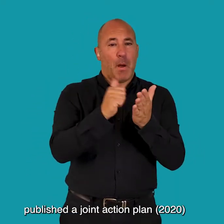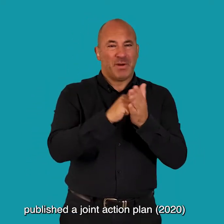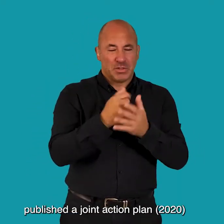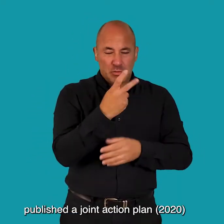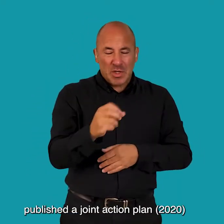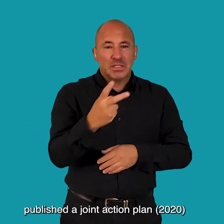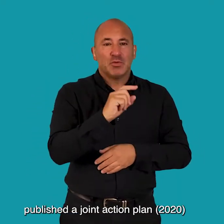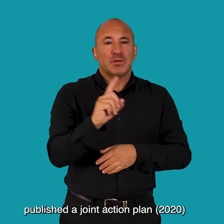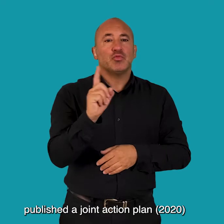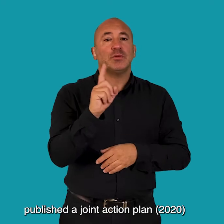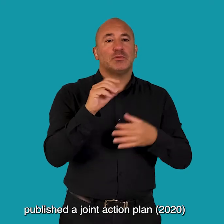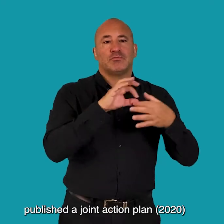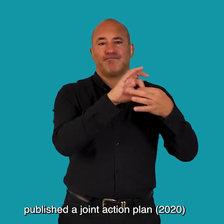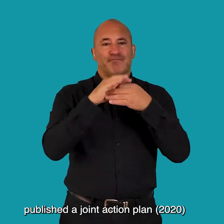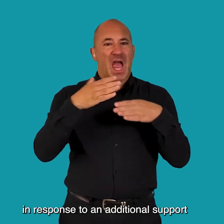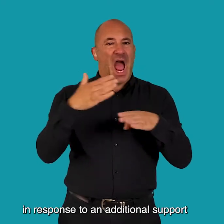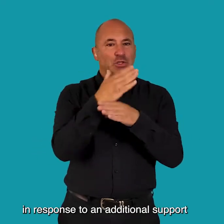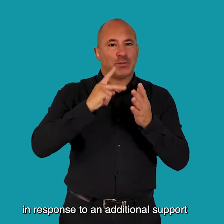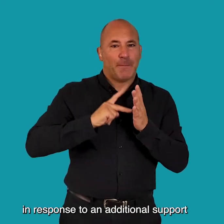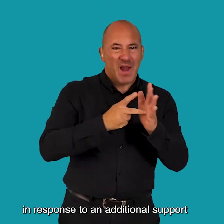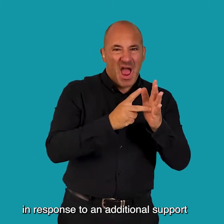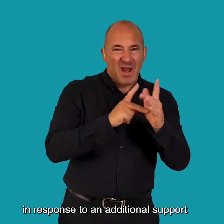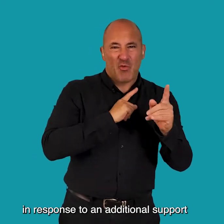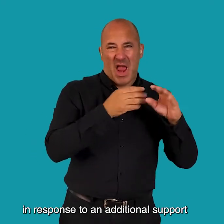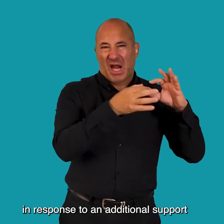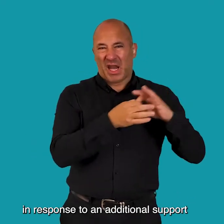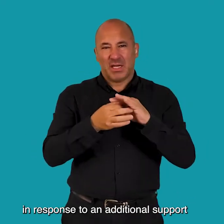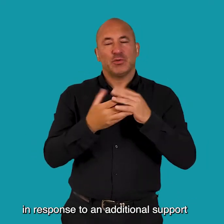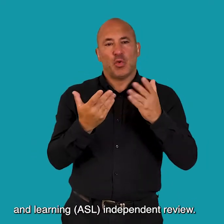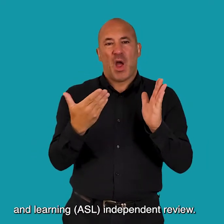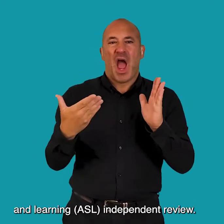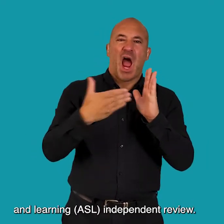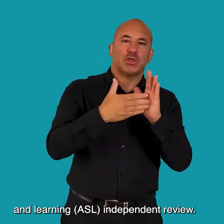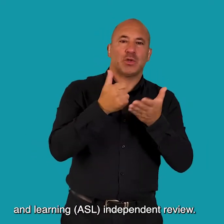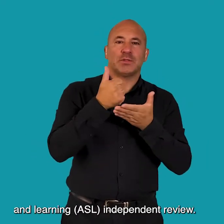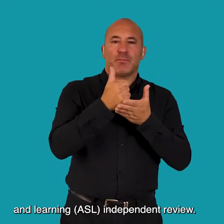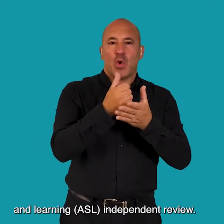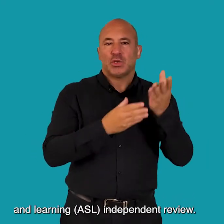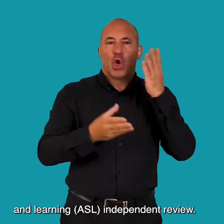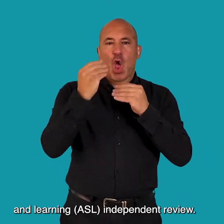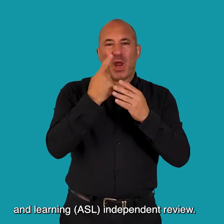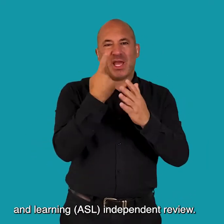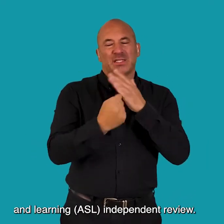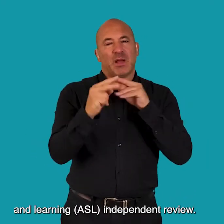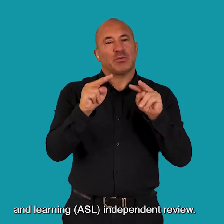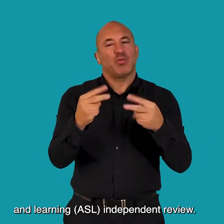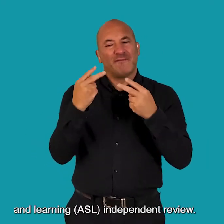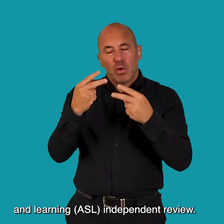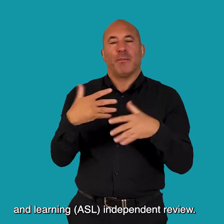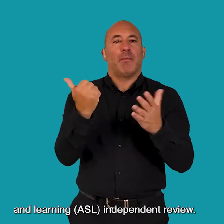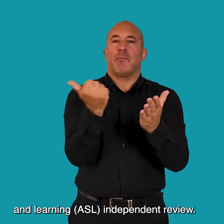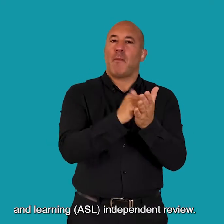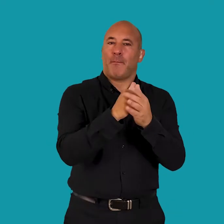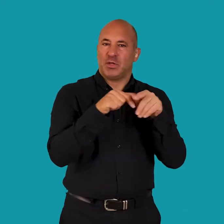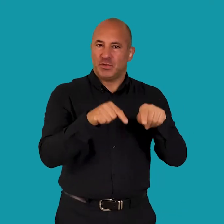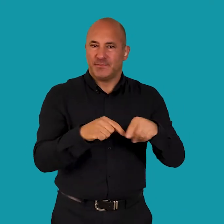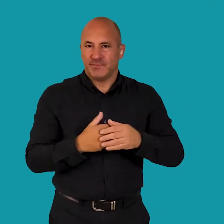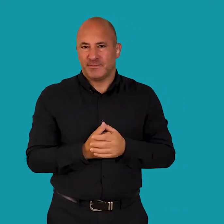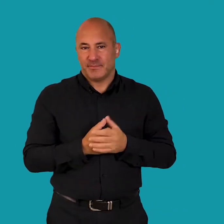Action Plan 2020 in response to an Additional Support and Learning (ASL) independent review. The